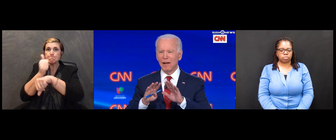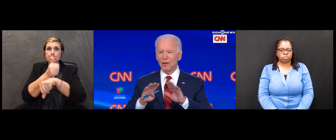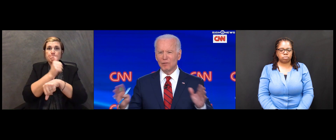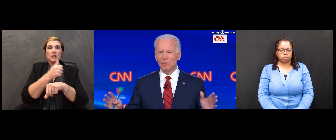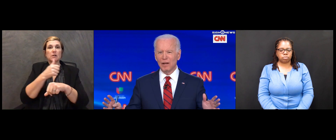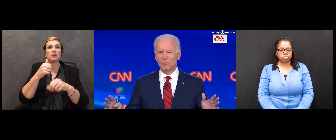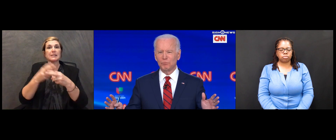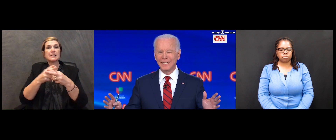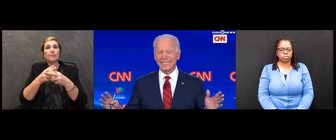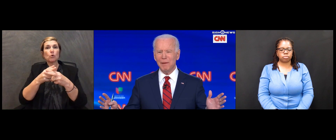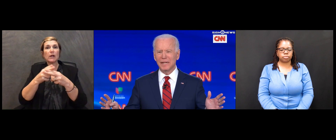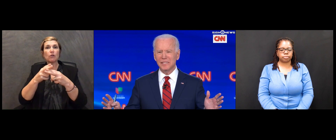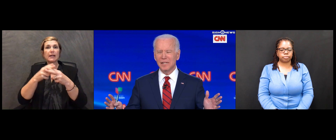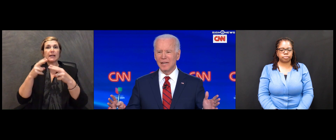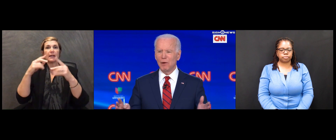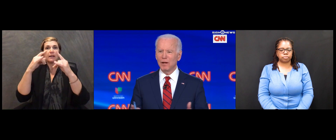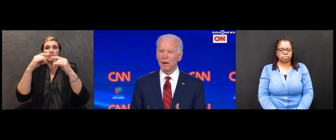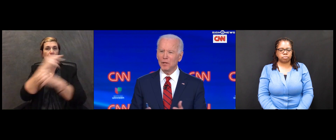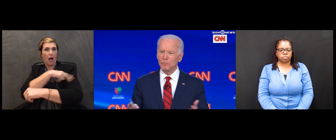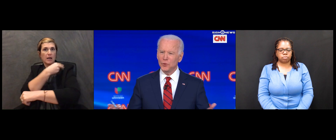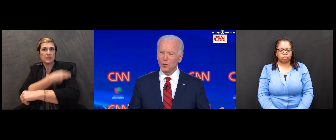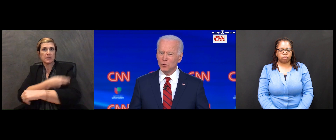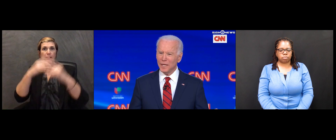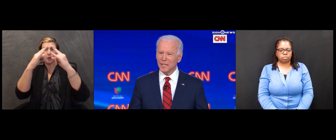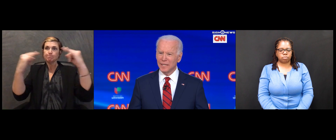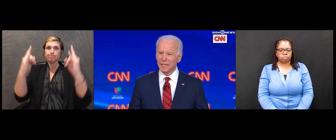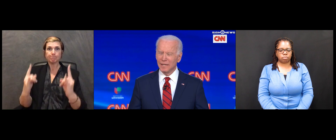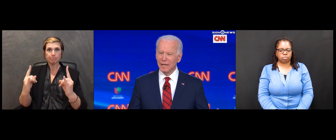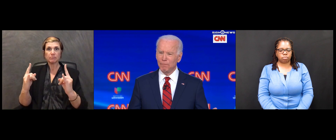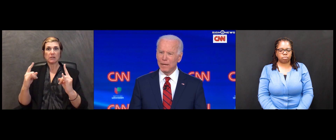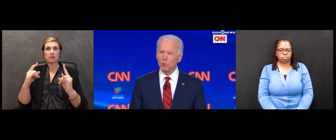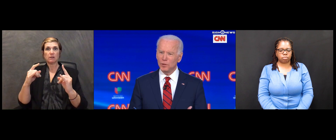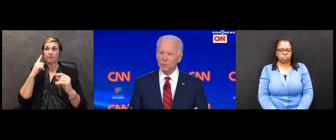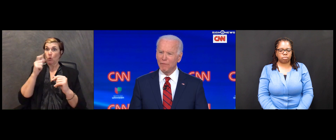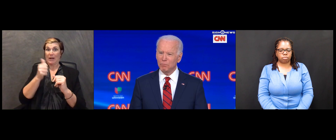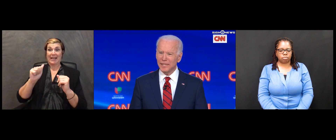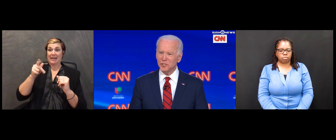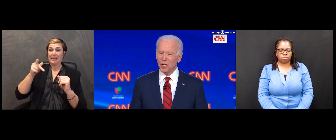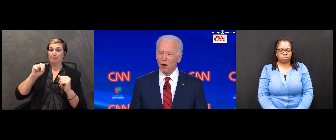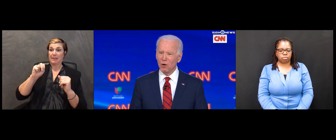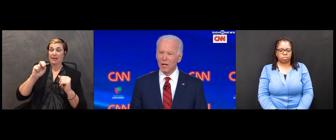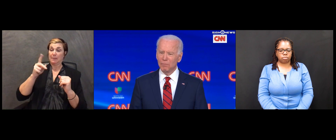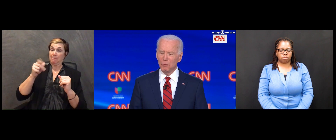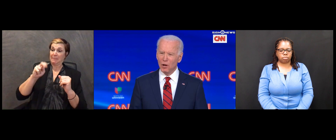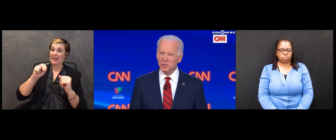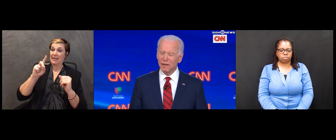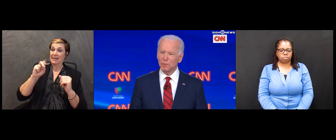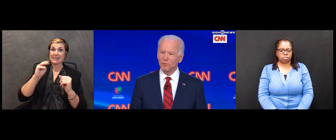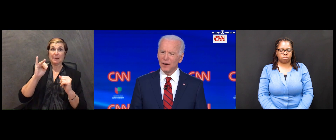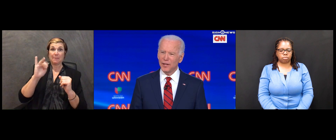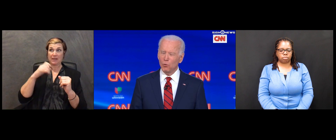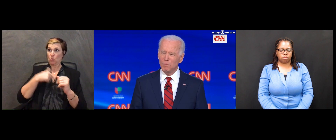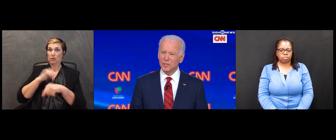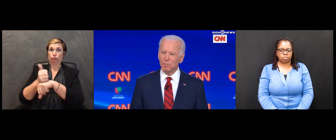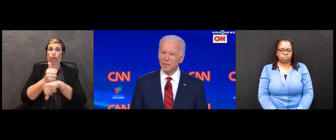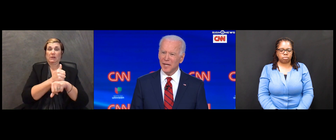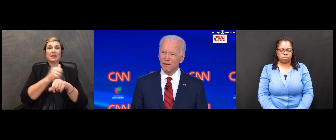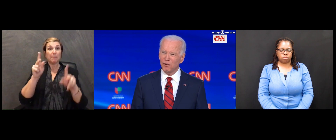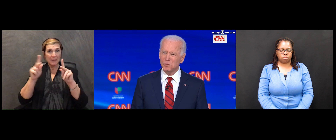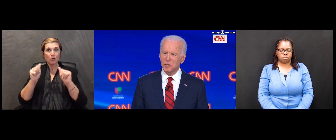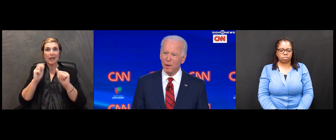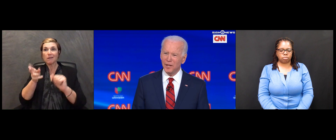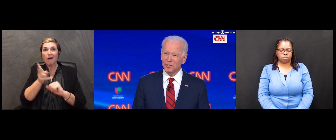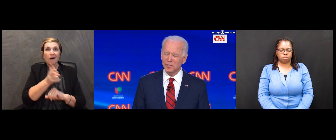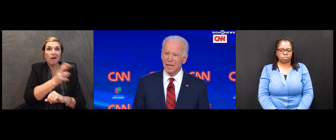great pandemics, and we were able to do it quickly, and people would have a place to go. But we also have to provide the equipment to